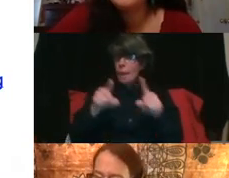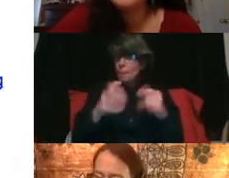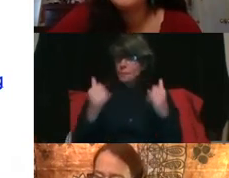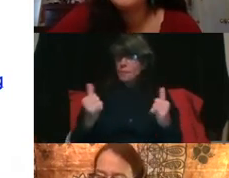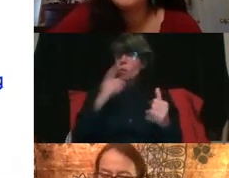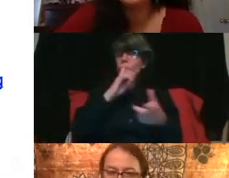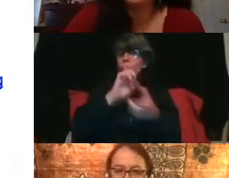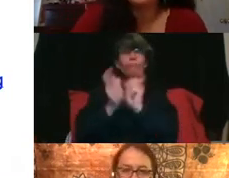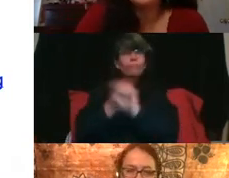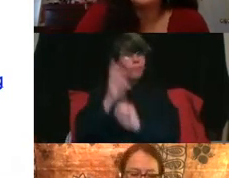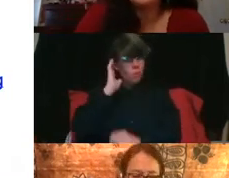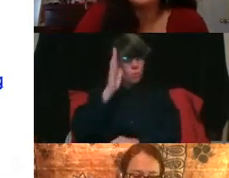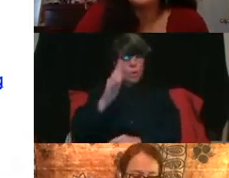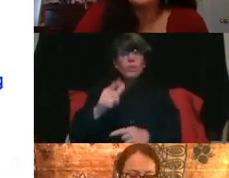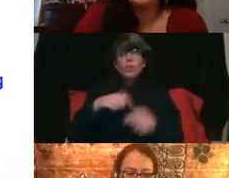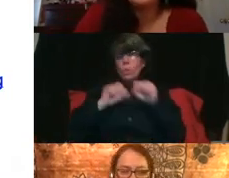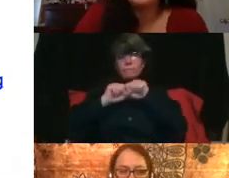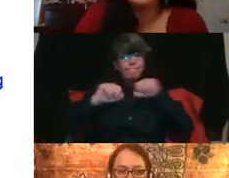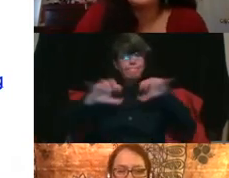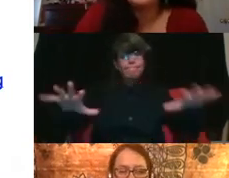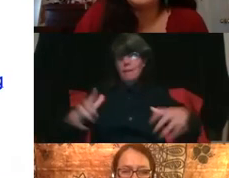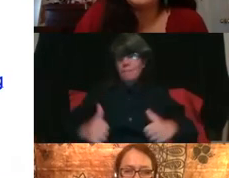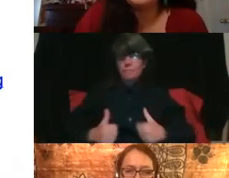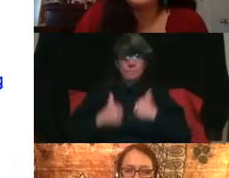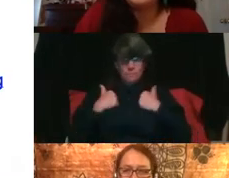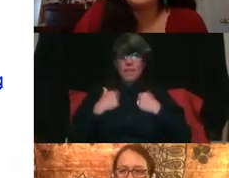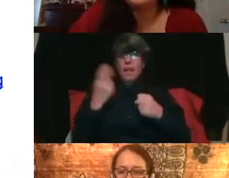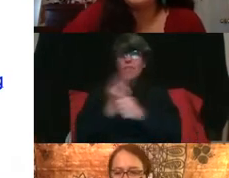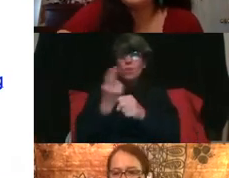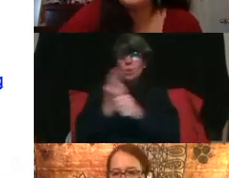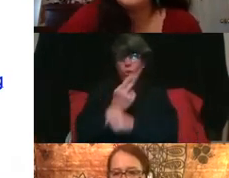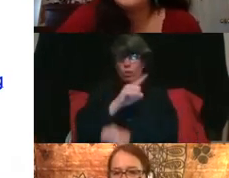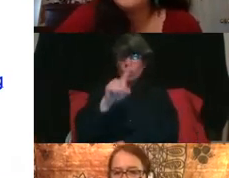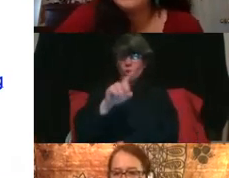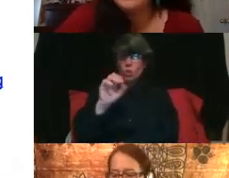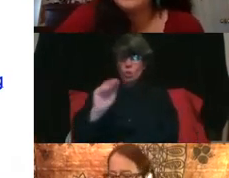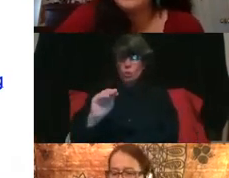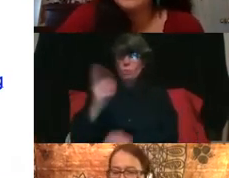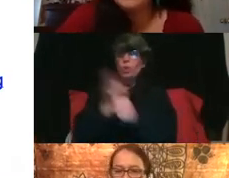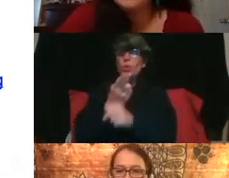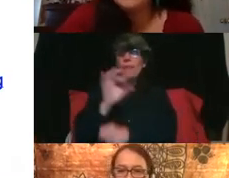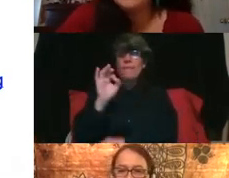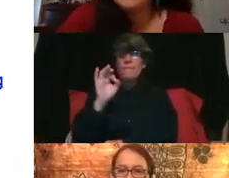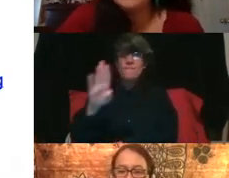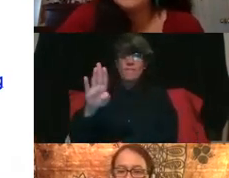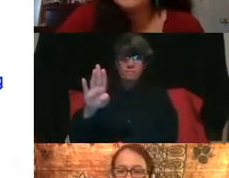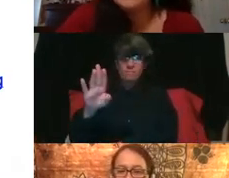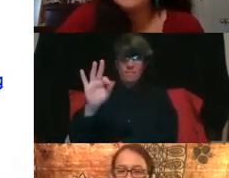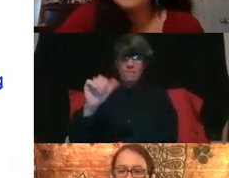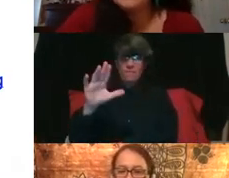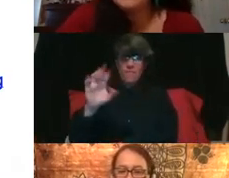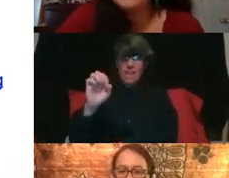changing it so we can beam out live through the Zoom, through Facebook, and also bring